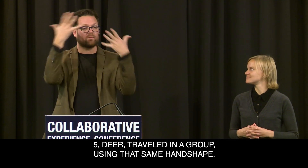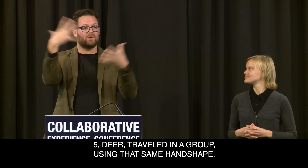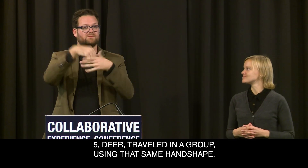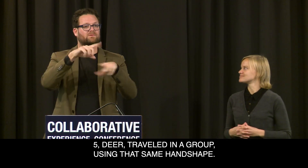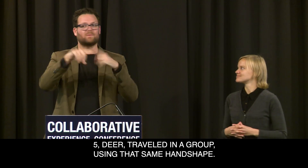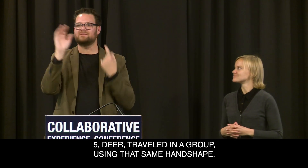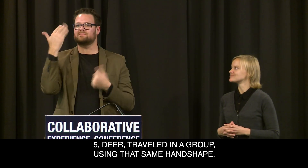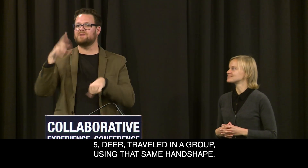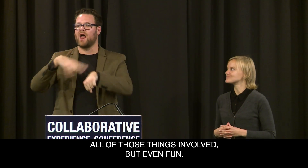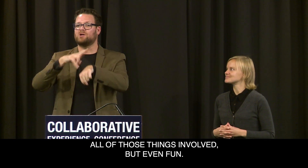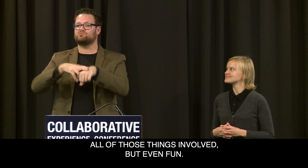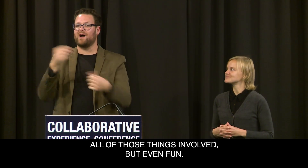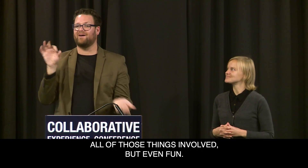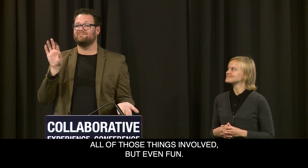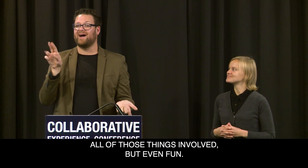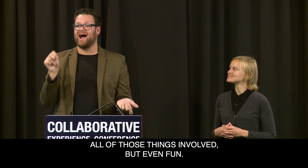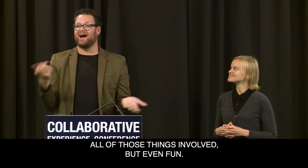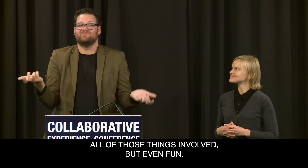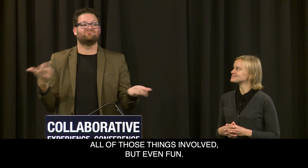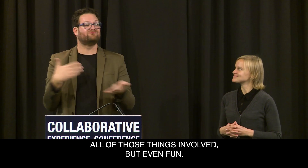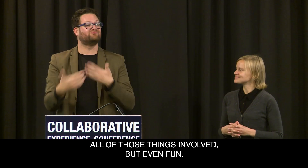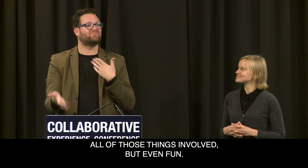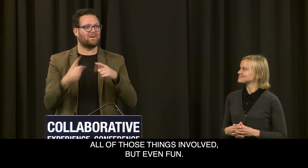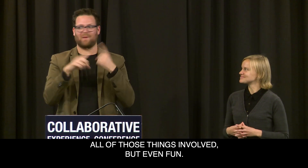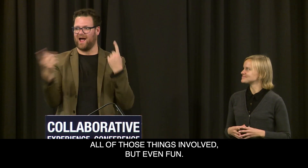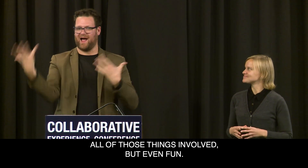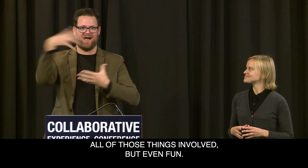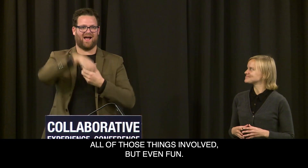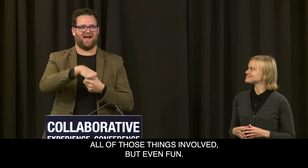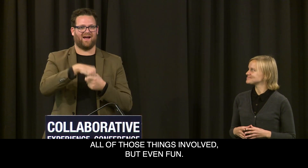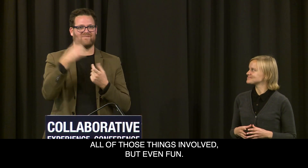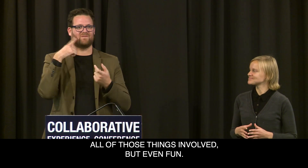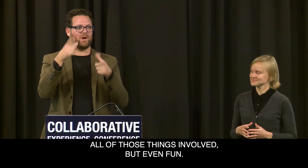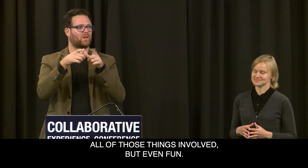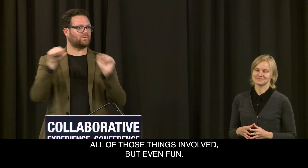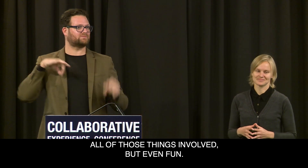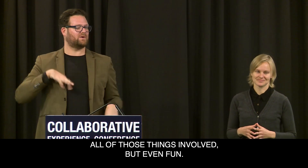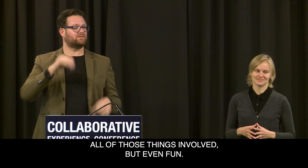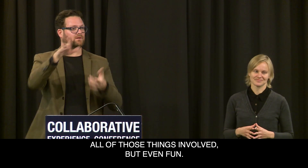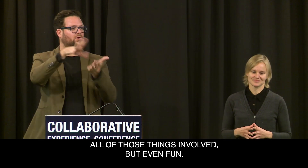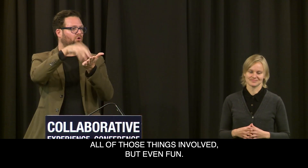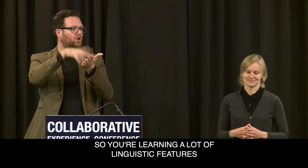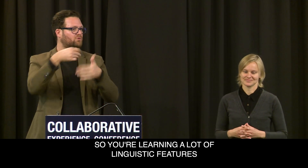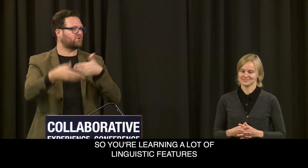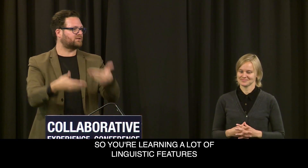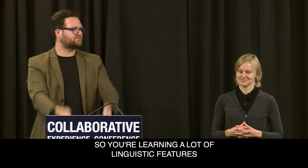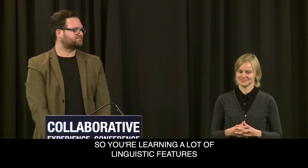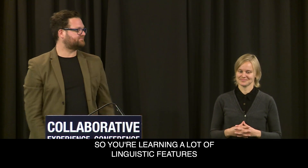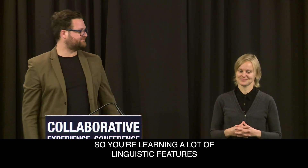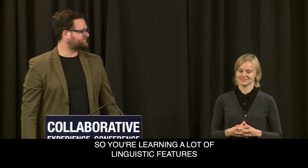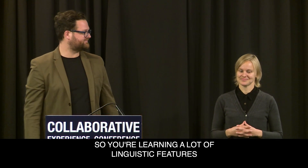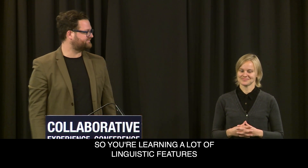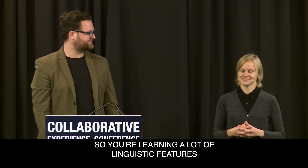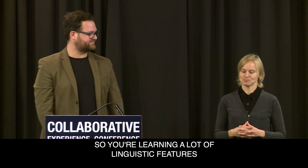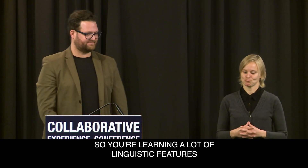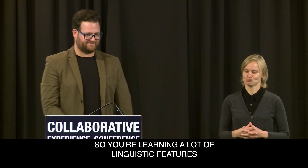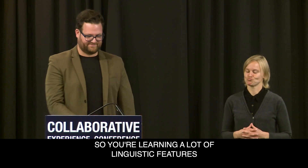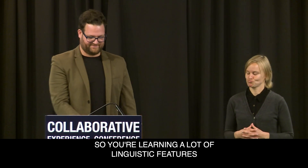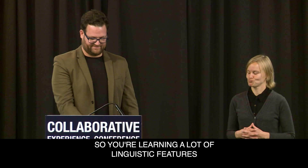hand shape. All of those things involved, but even fun. So you're learning a lot of linguistic features